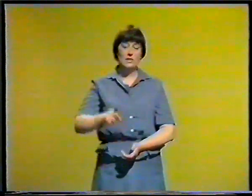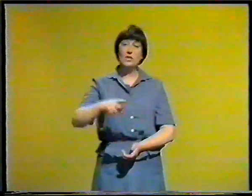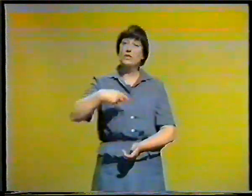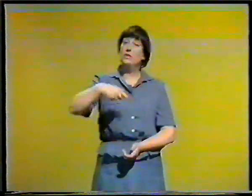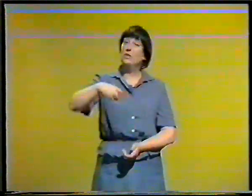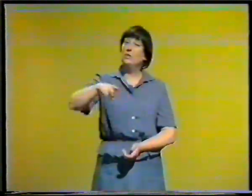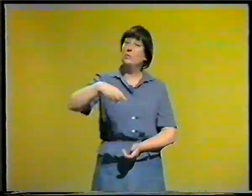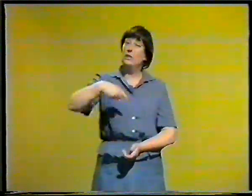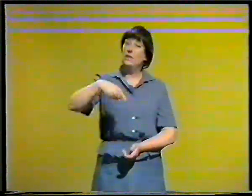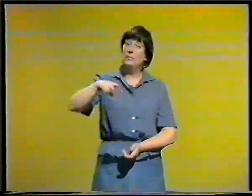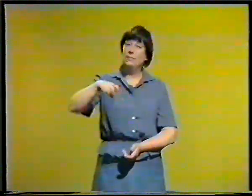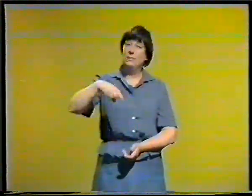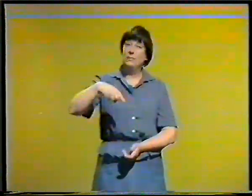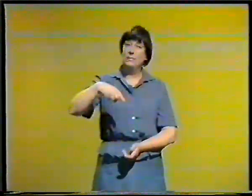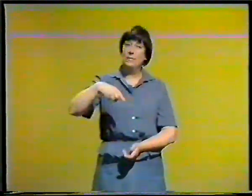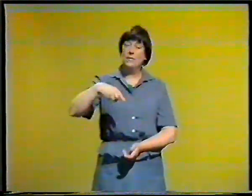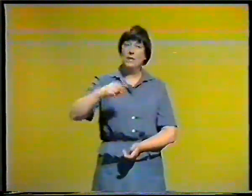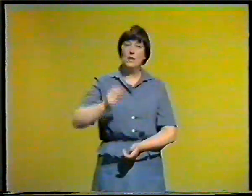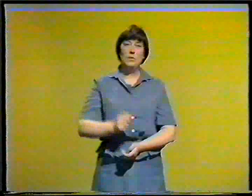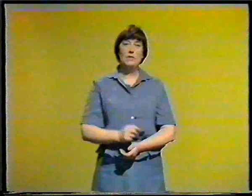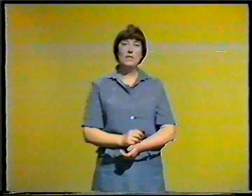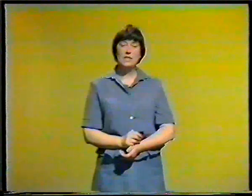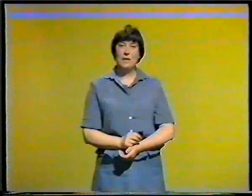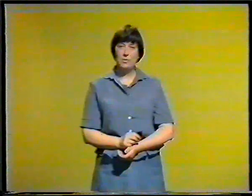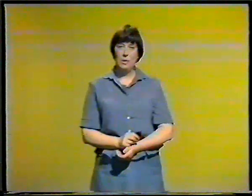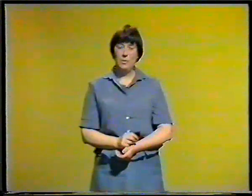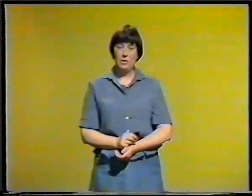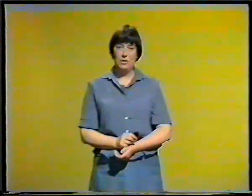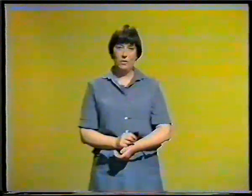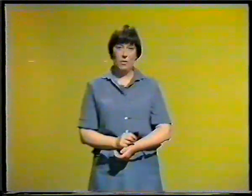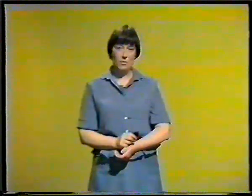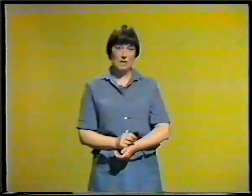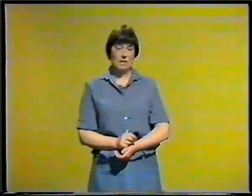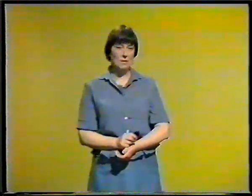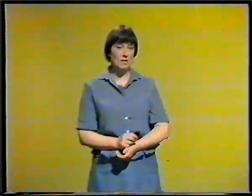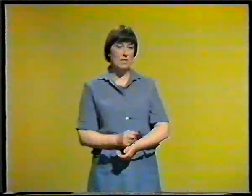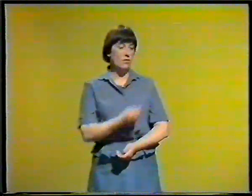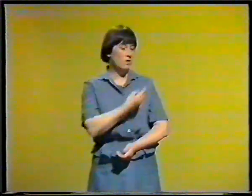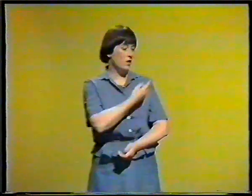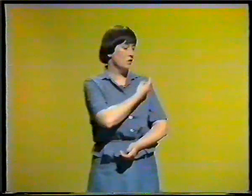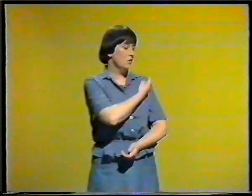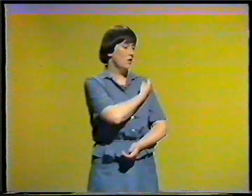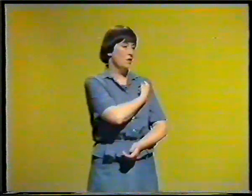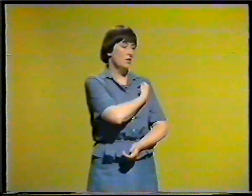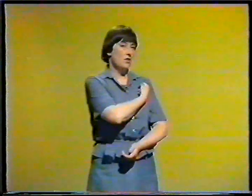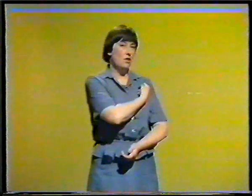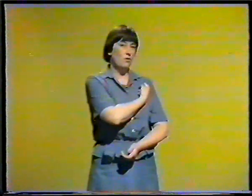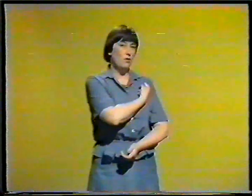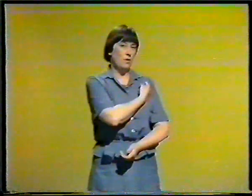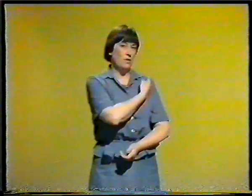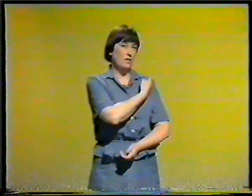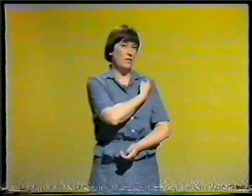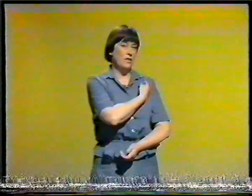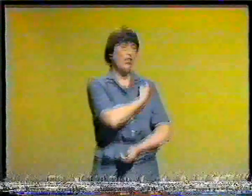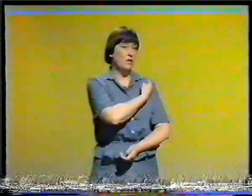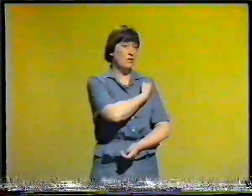just you and me. But if it's several people and you're obviously included, then you start touching your own body to indicate